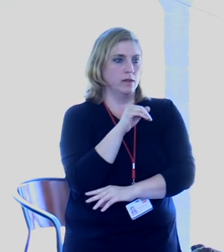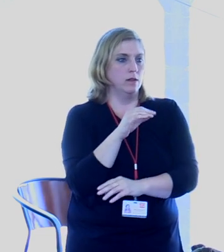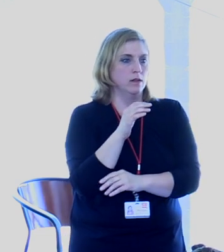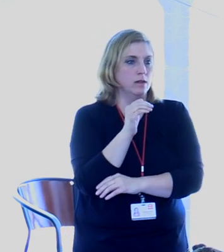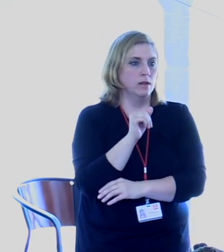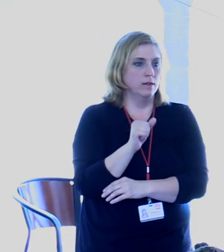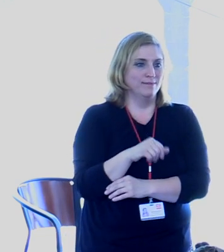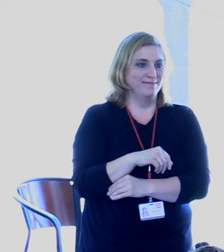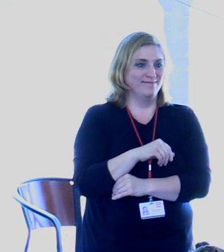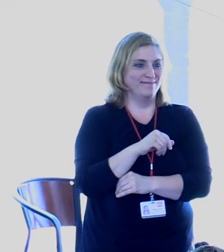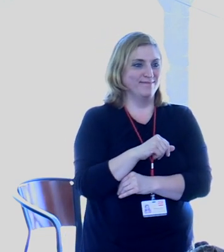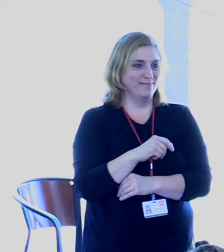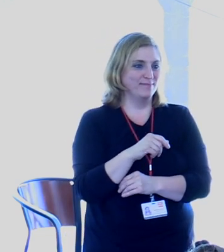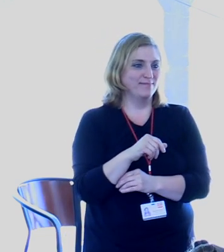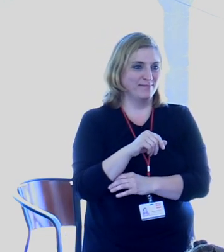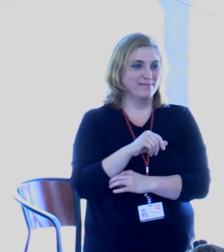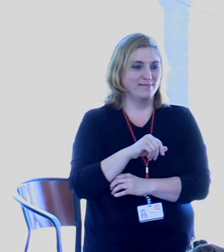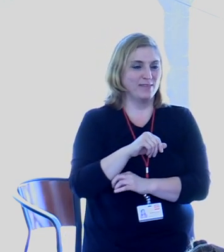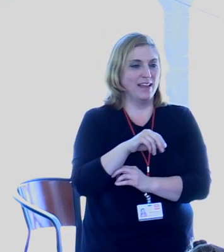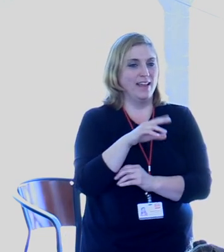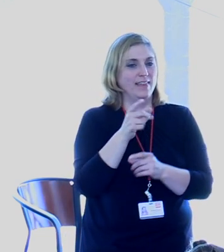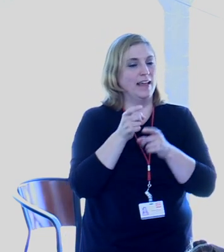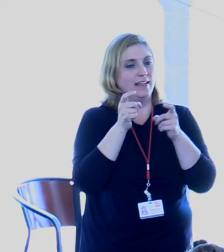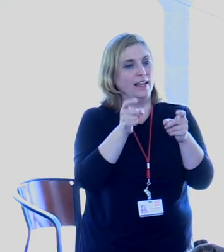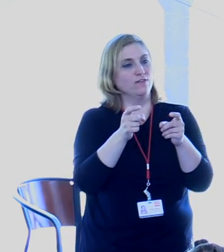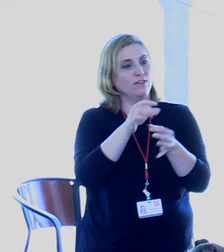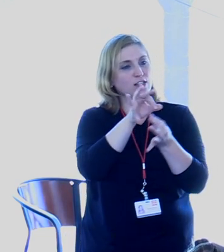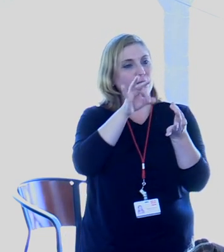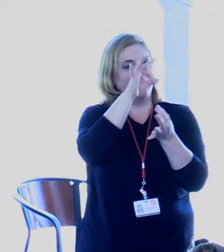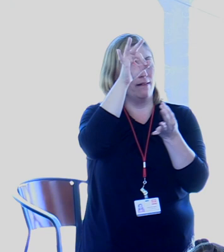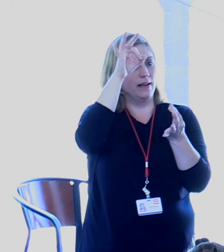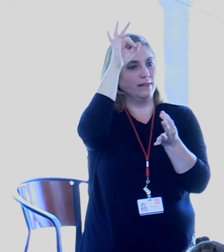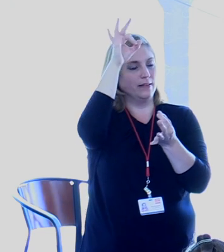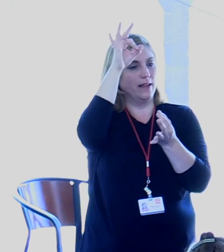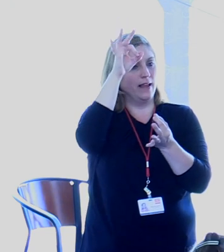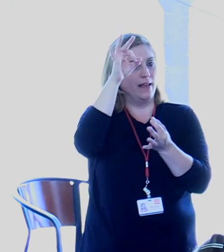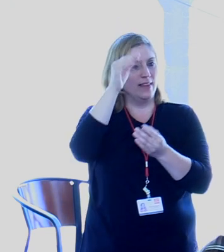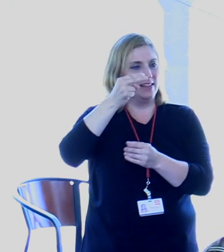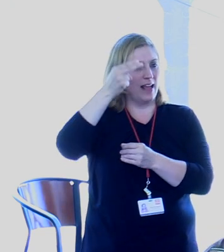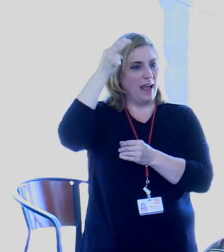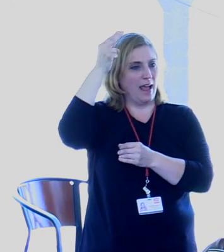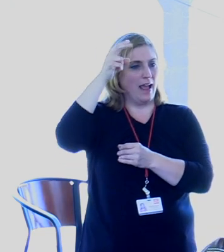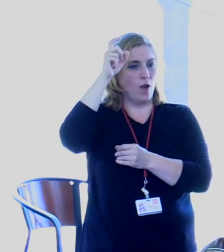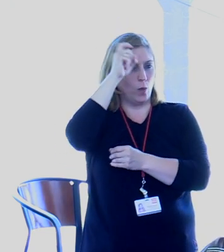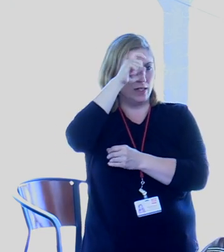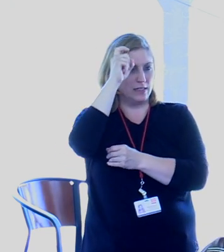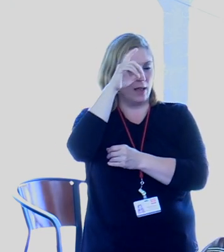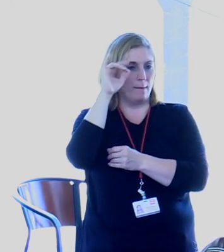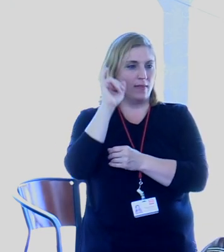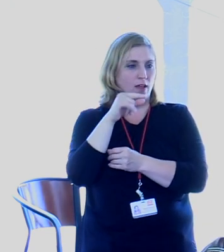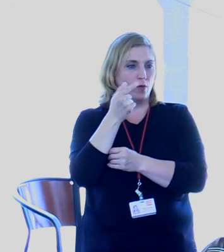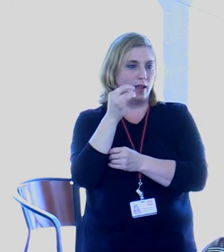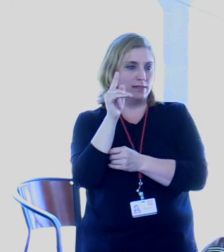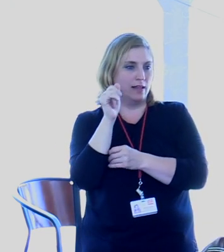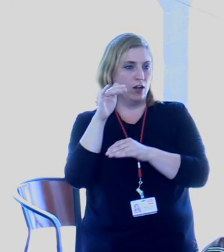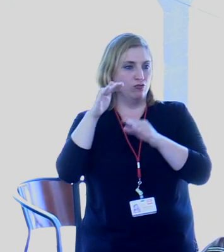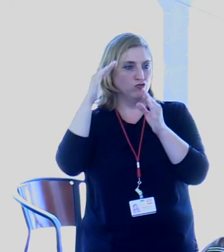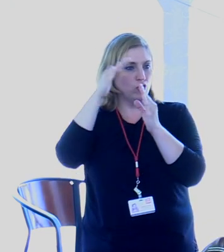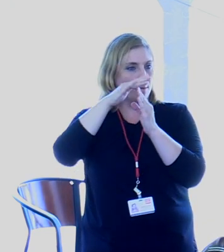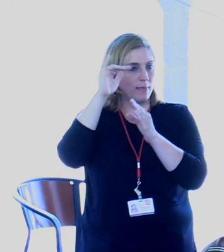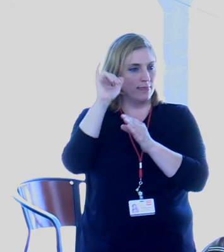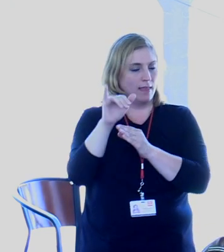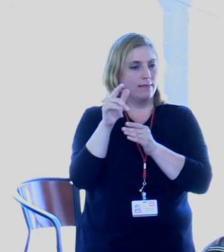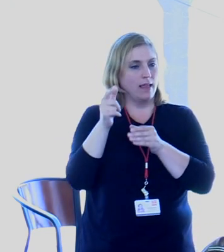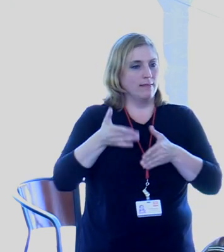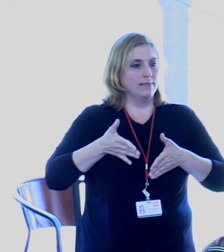which are, these are the charismatic gifts of the Spirit. And there's a still higher wisdom that has been granted on top of that,